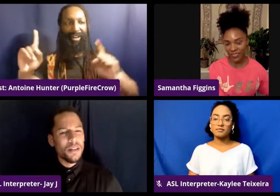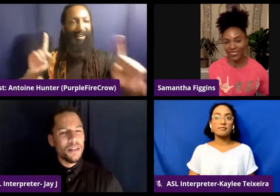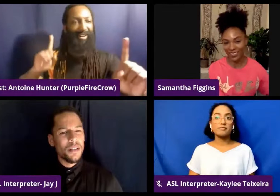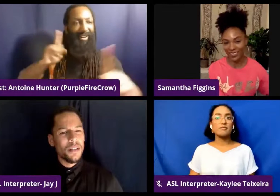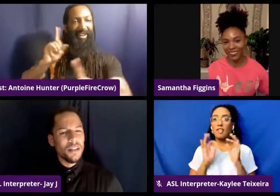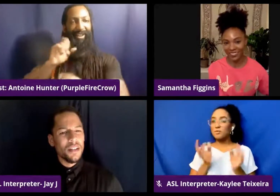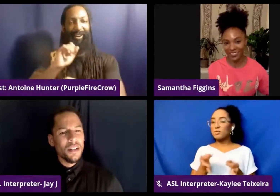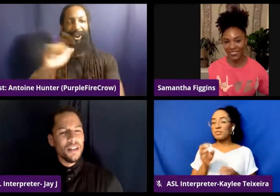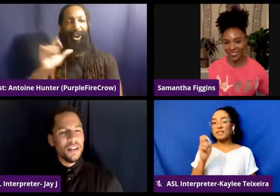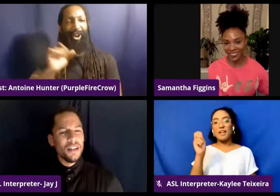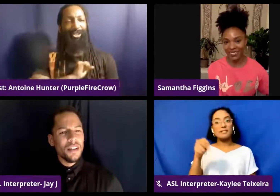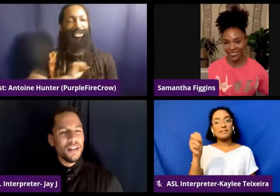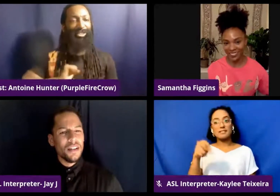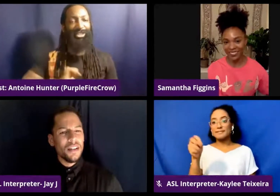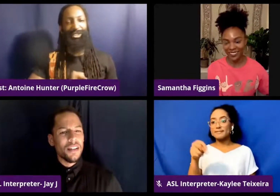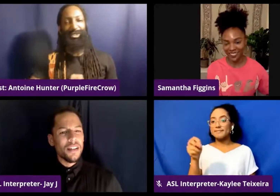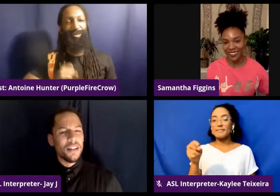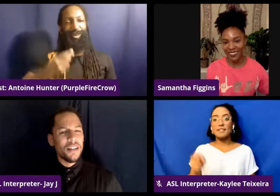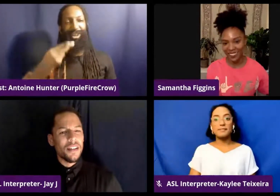Absolutely.